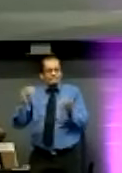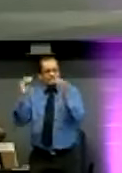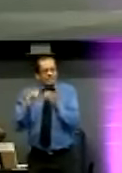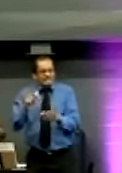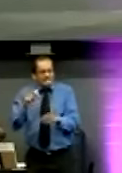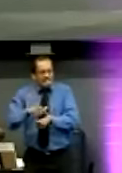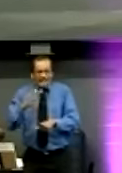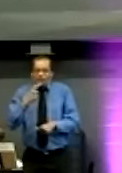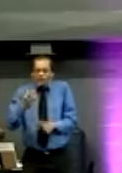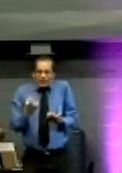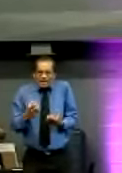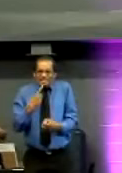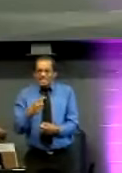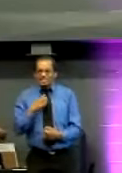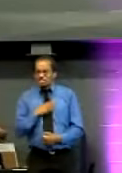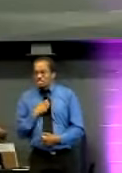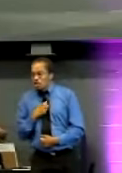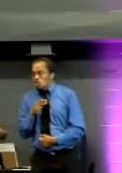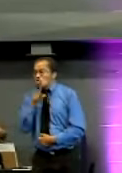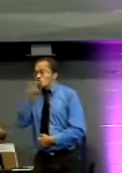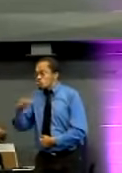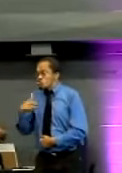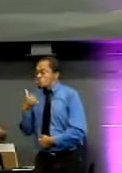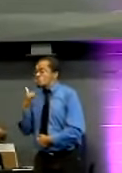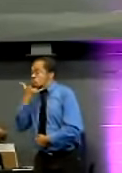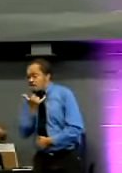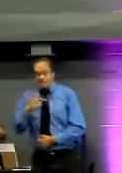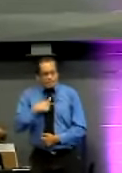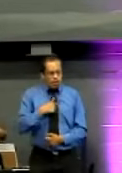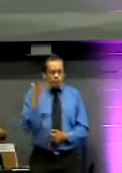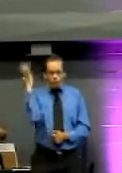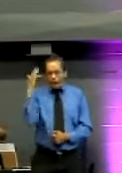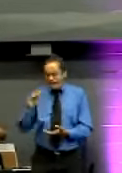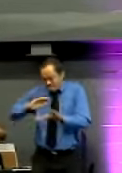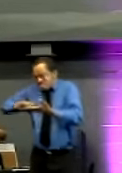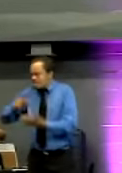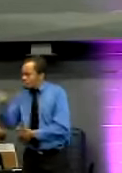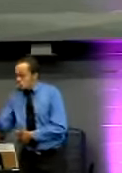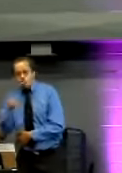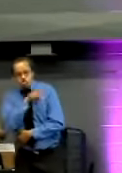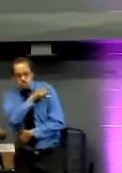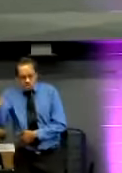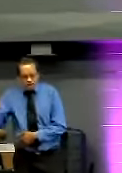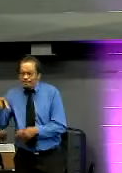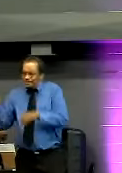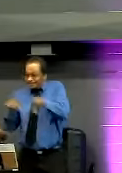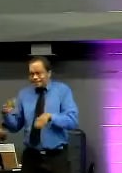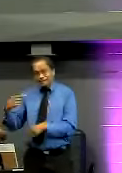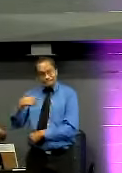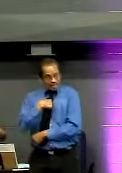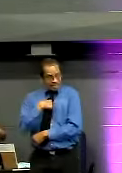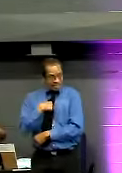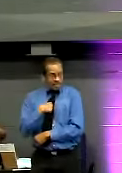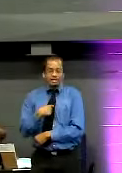wrong. You wronged me. Why should I forgive you? You did it to me.